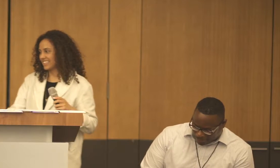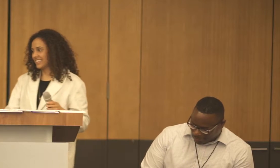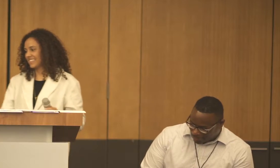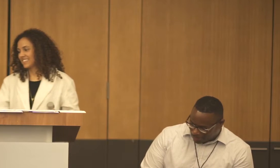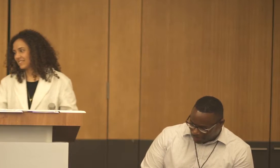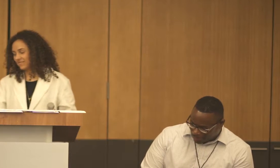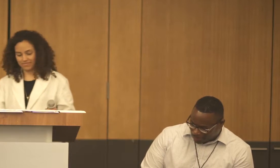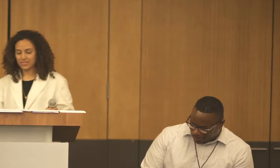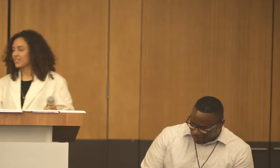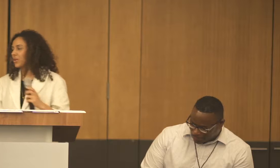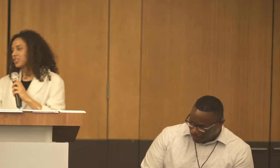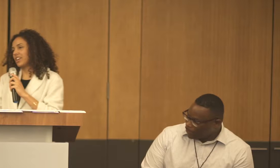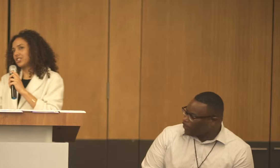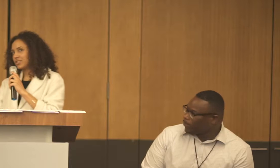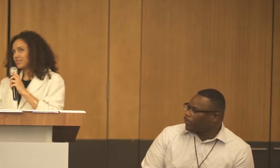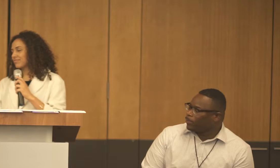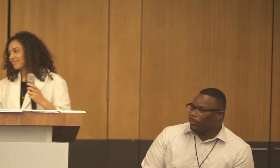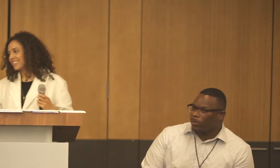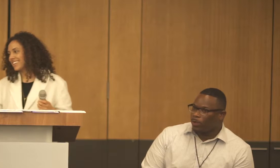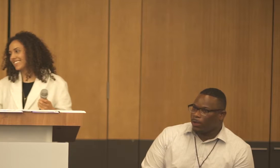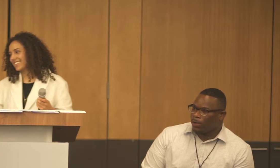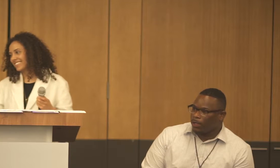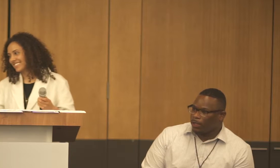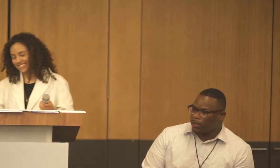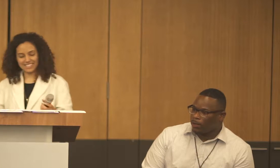unintended benefits. Or challenges.